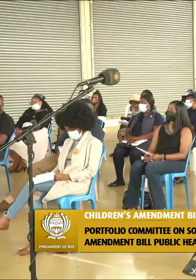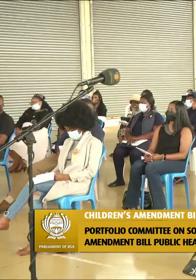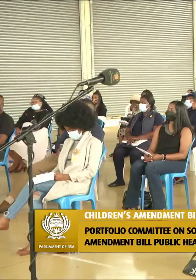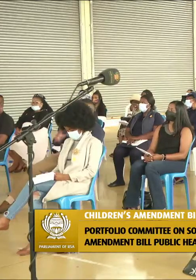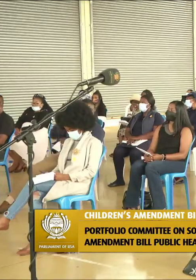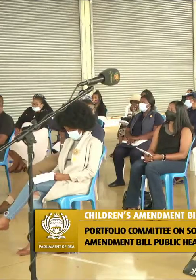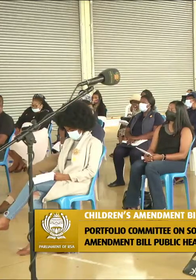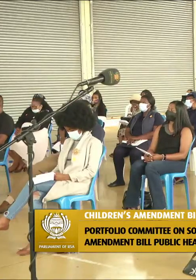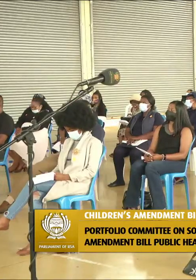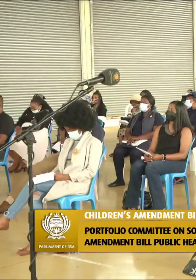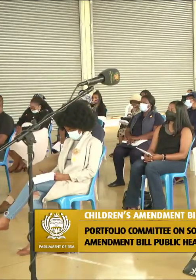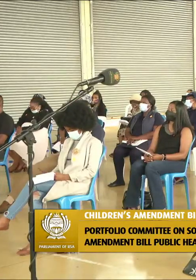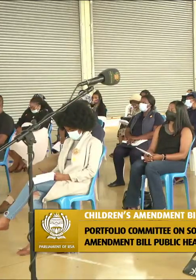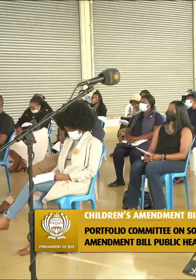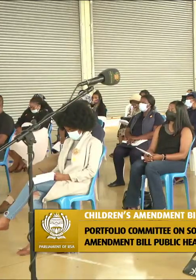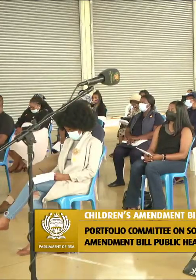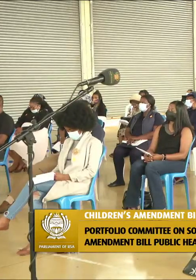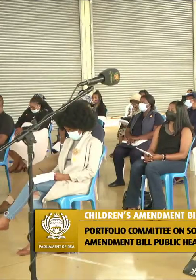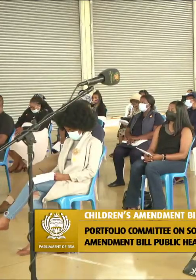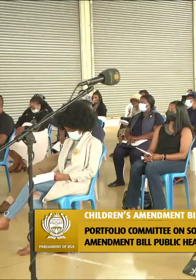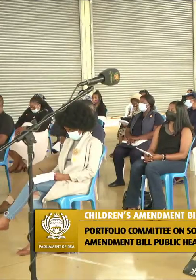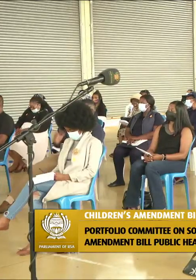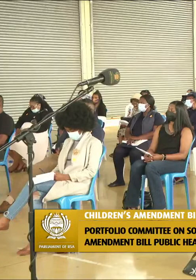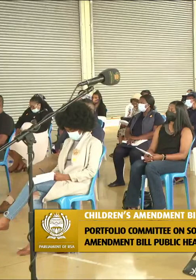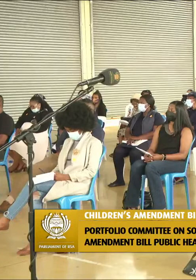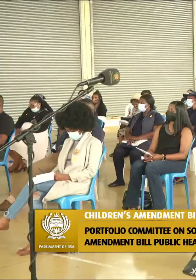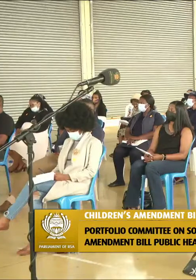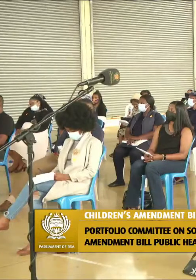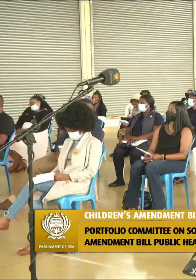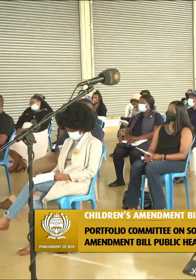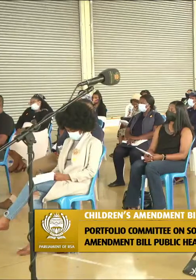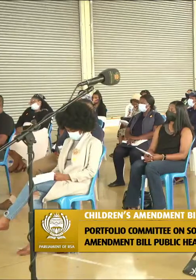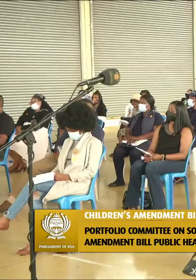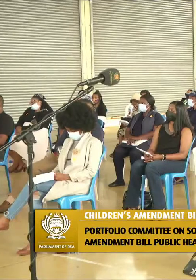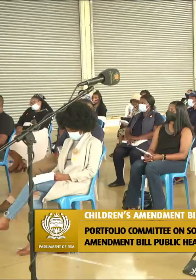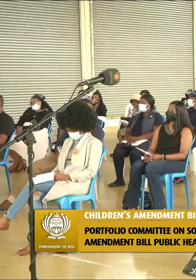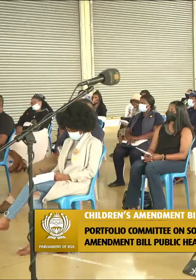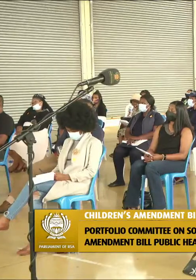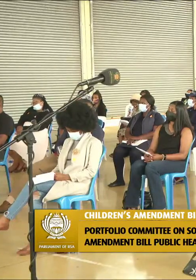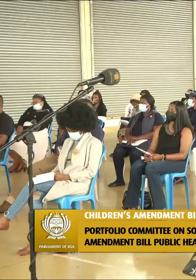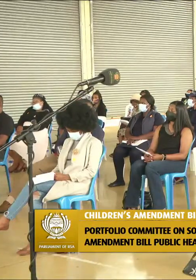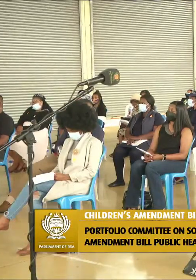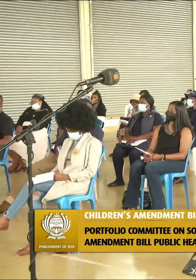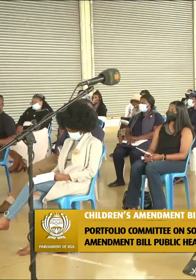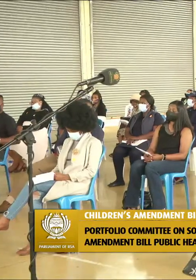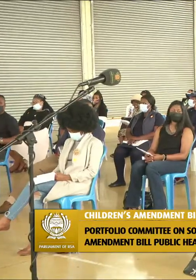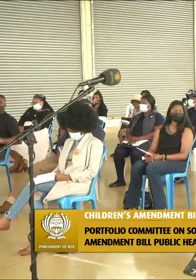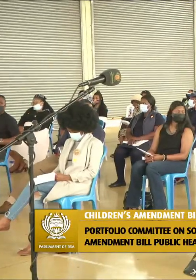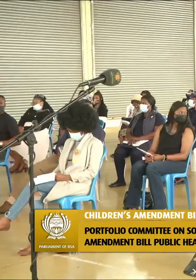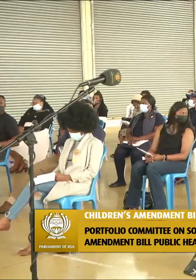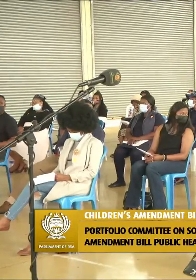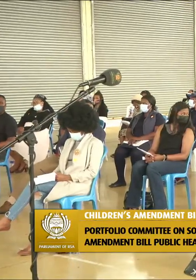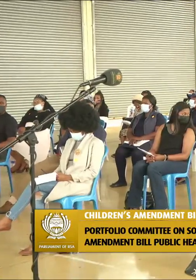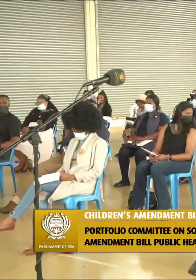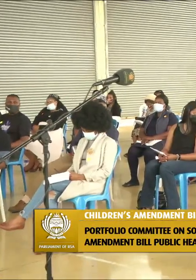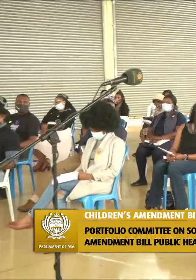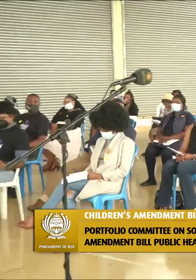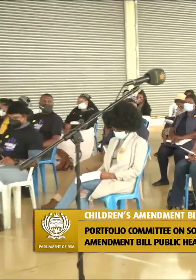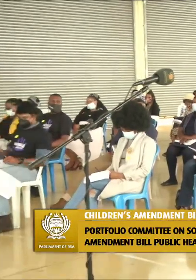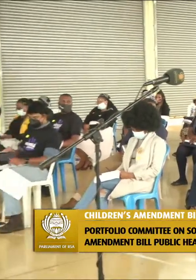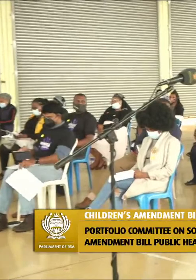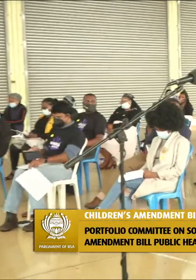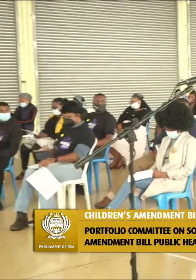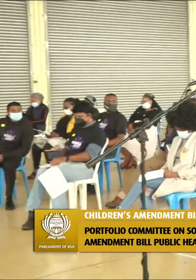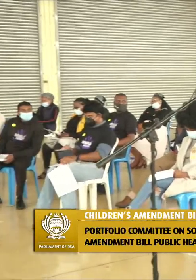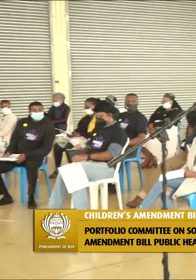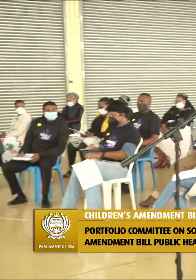If you've got a comment or question, please raise your hand and you'll have to come and sit on those vacant seats over there so